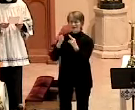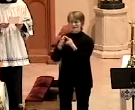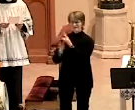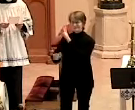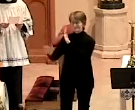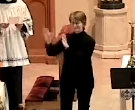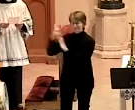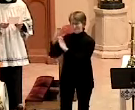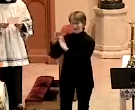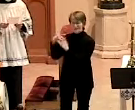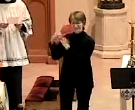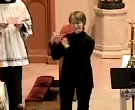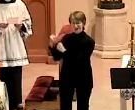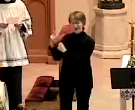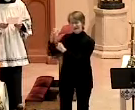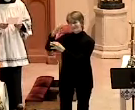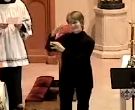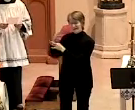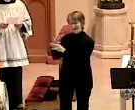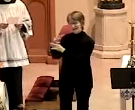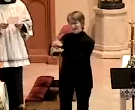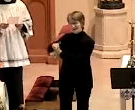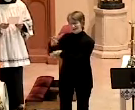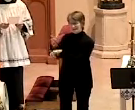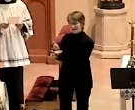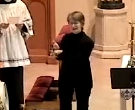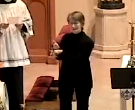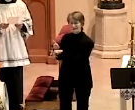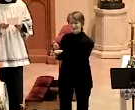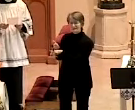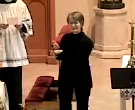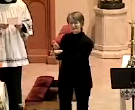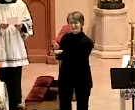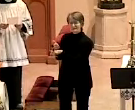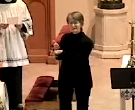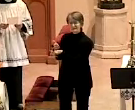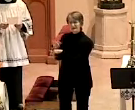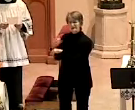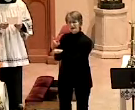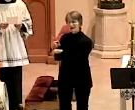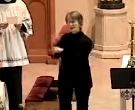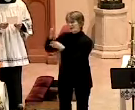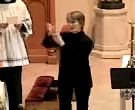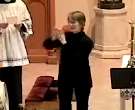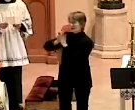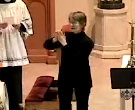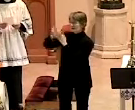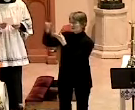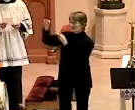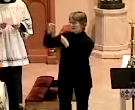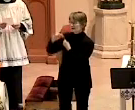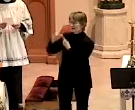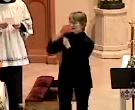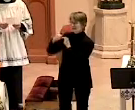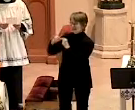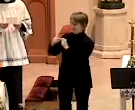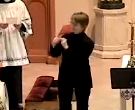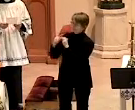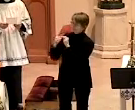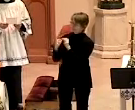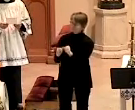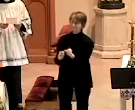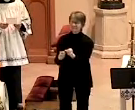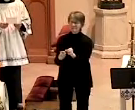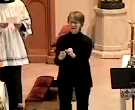strengthened by faith, laid the foundation, we pray that you give us the same fortitude to